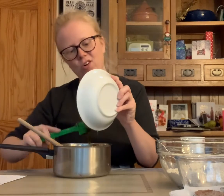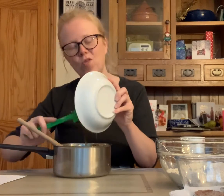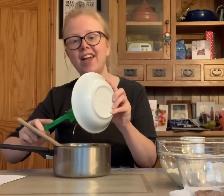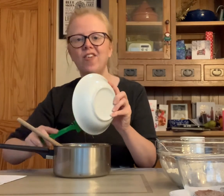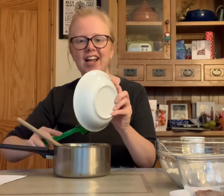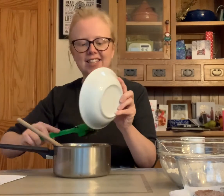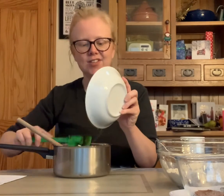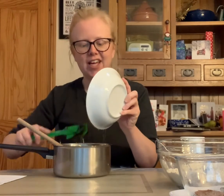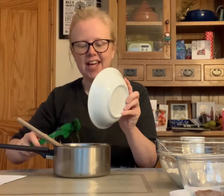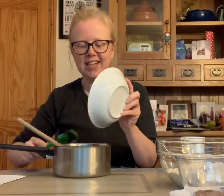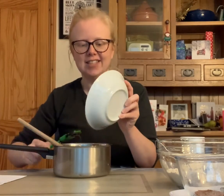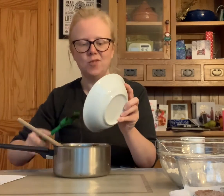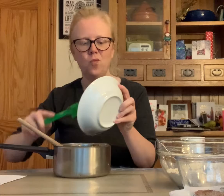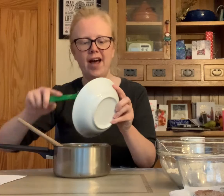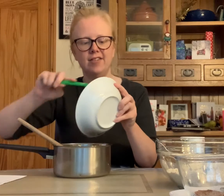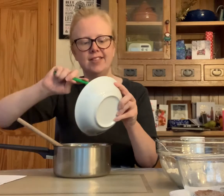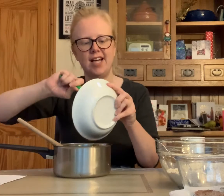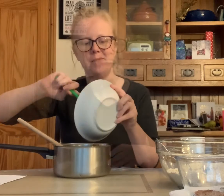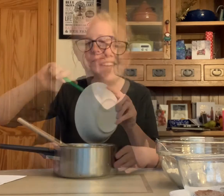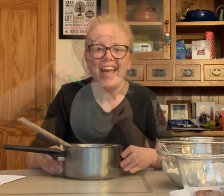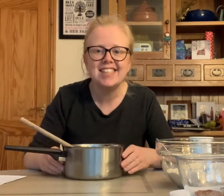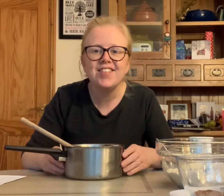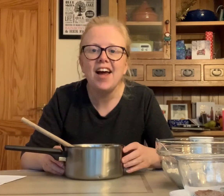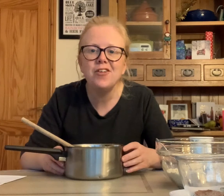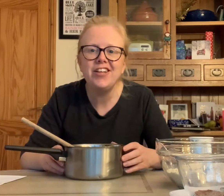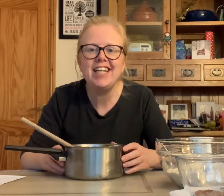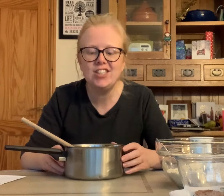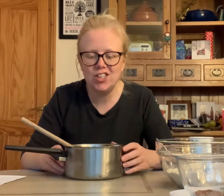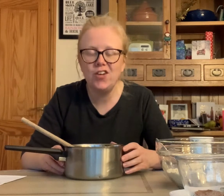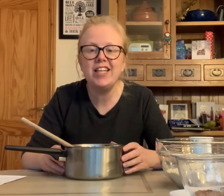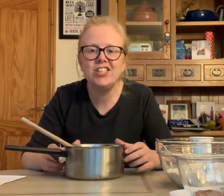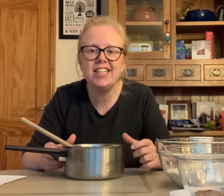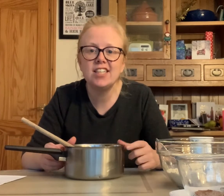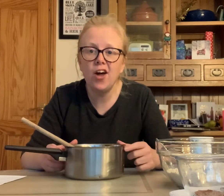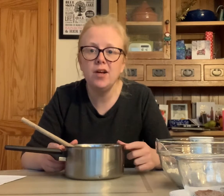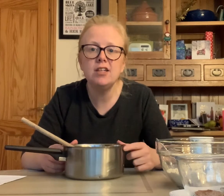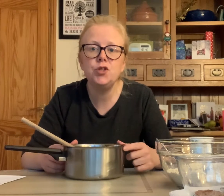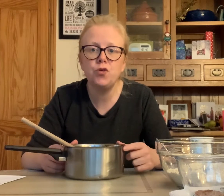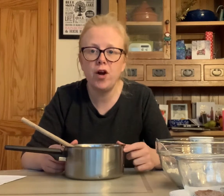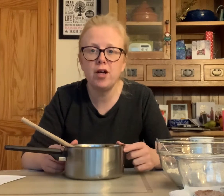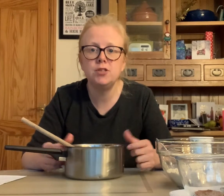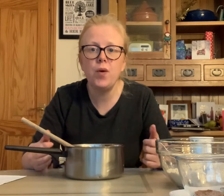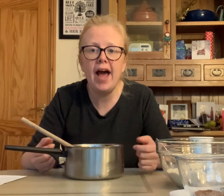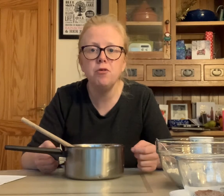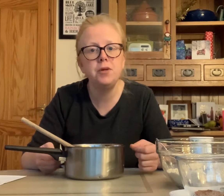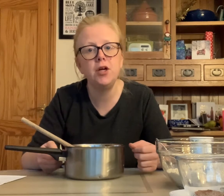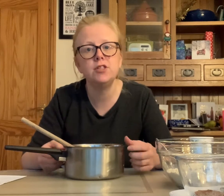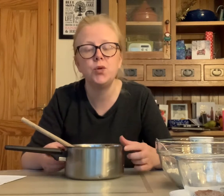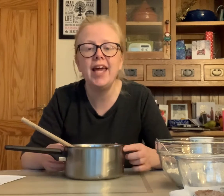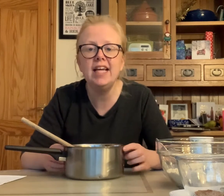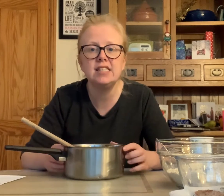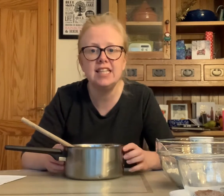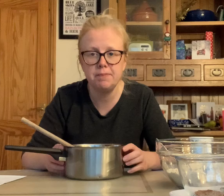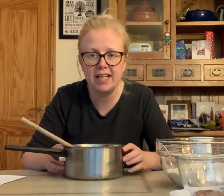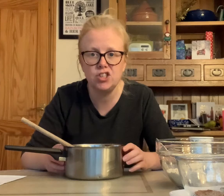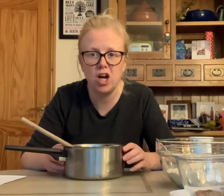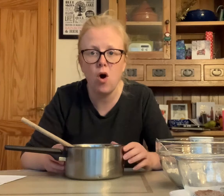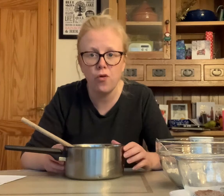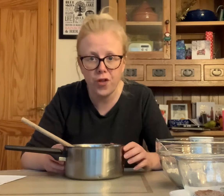Great work, little cooks, well done. Okay, so now what you need to do is you need to go and ask your grown-up to help you to heat this mixture on the